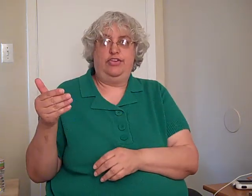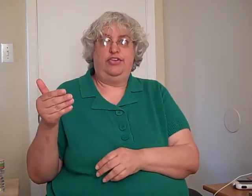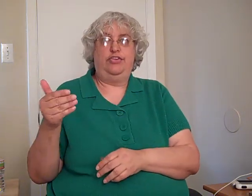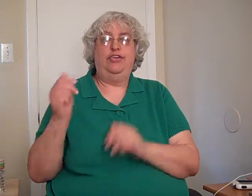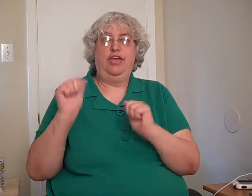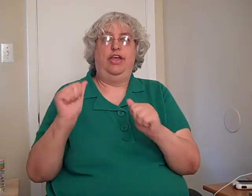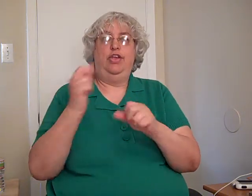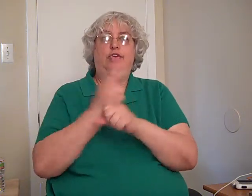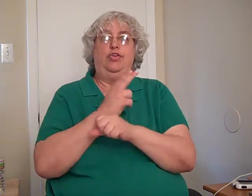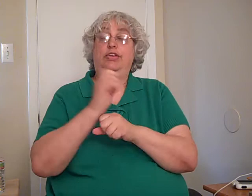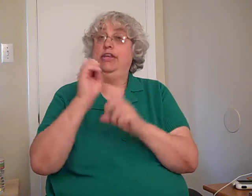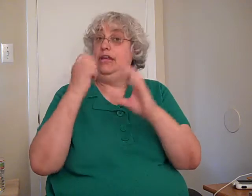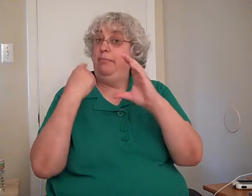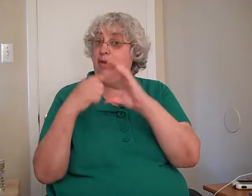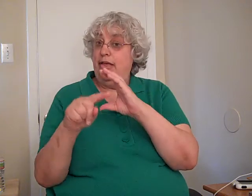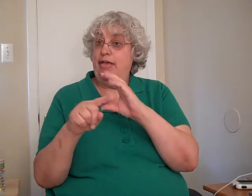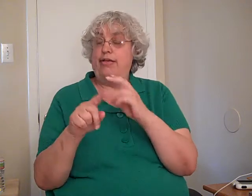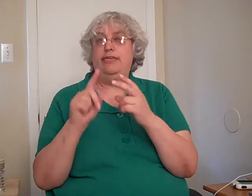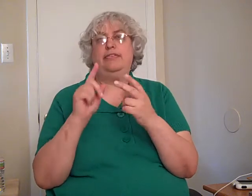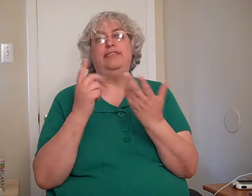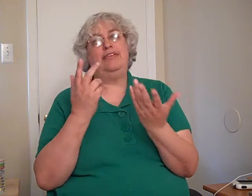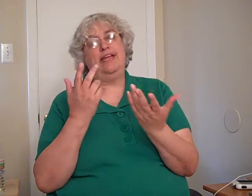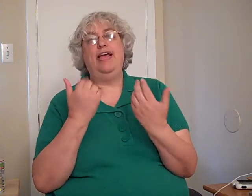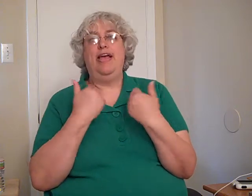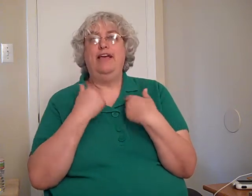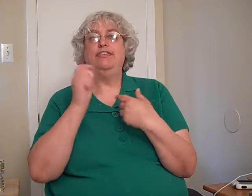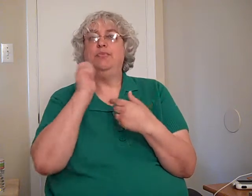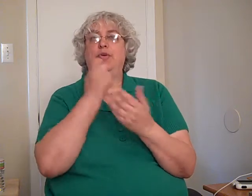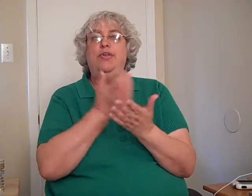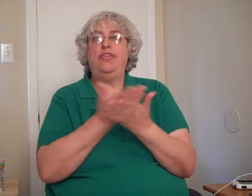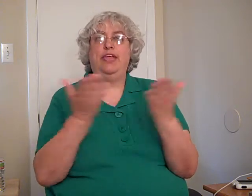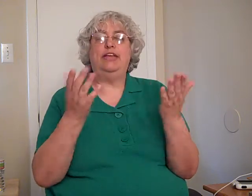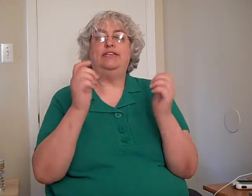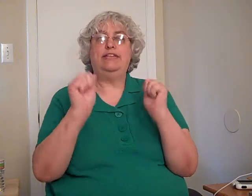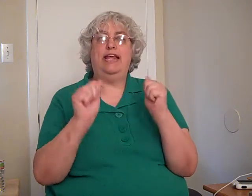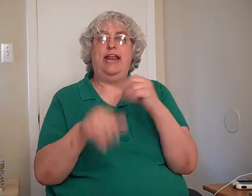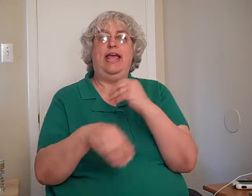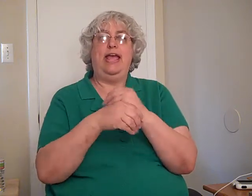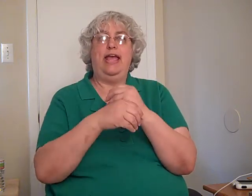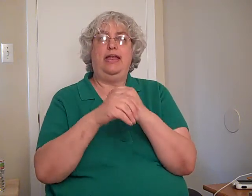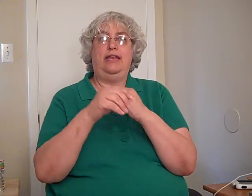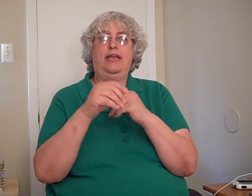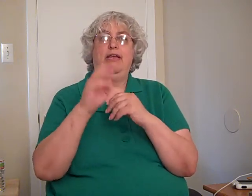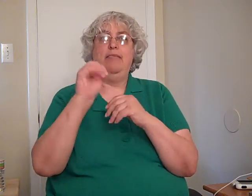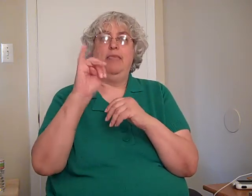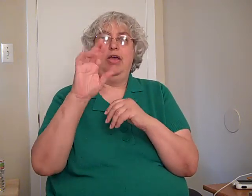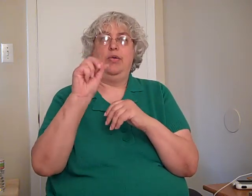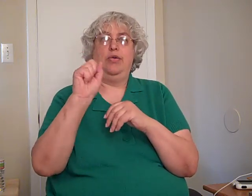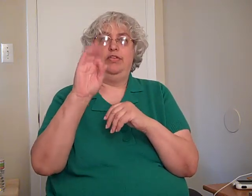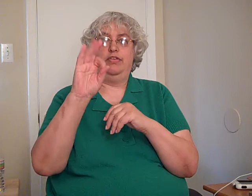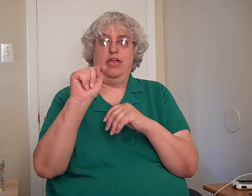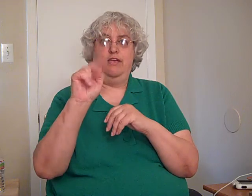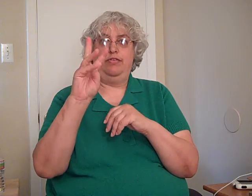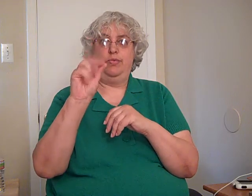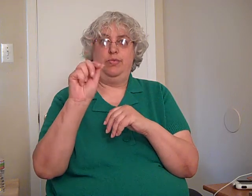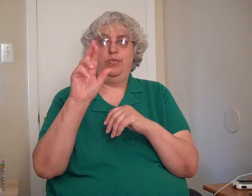use email, and they have some really cool things and tricks that you can use, like with Microsoft Word and some clip art and things like